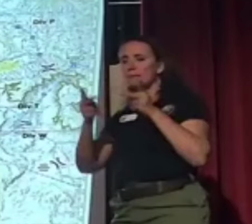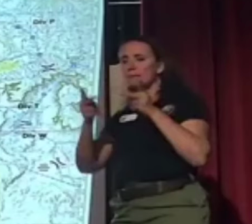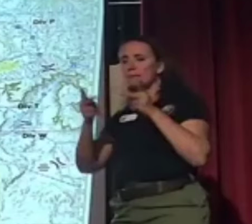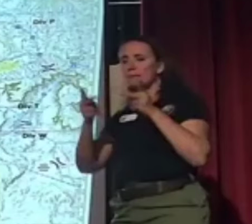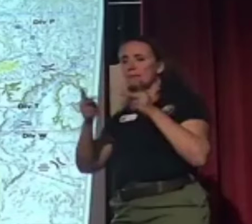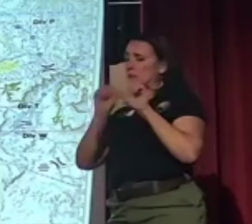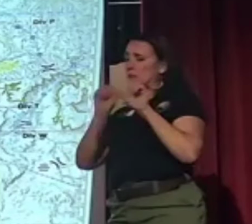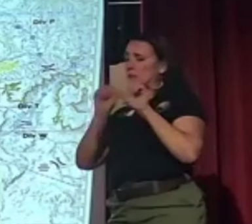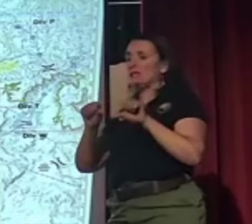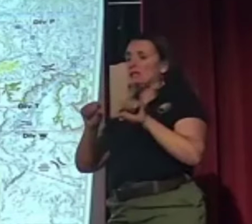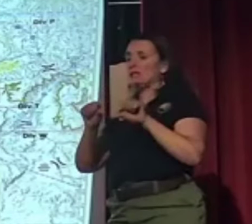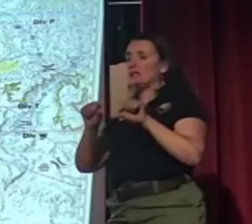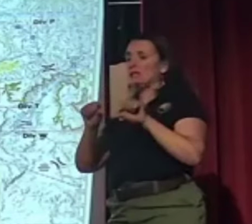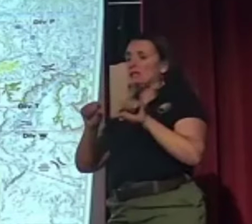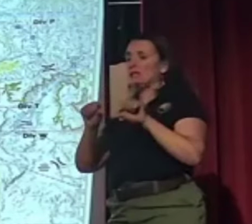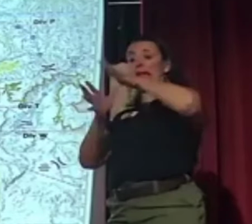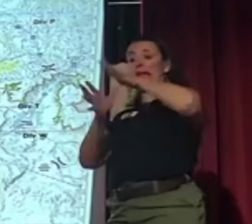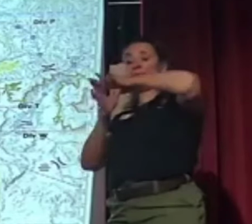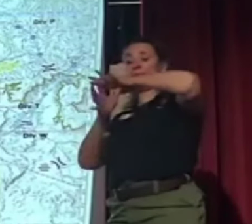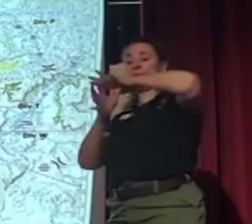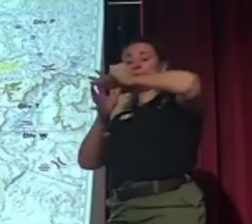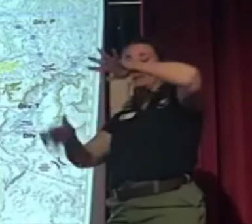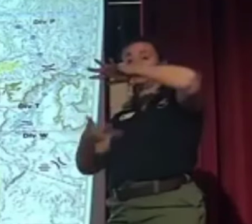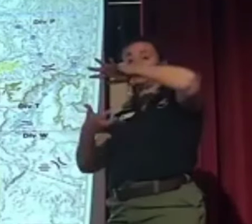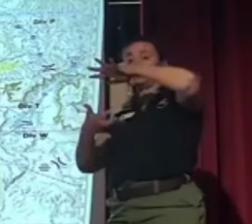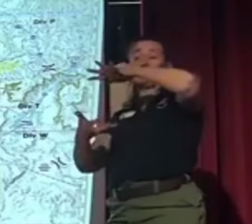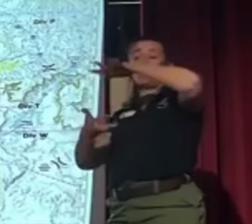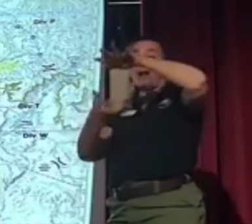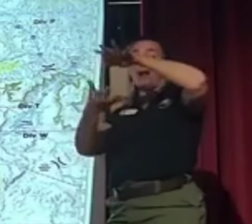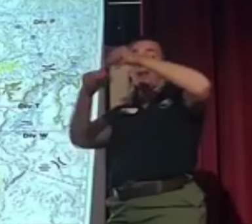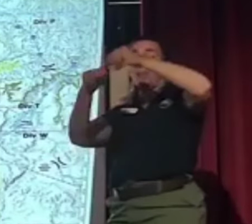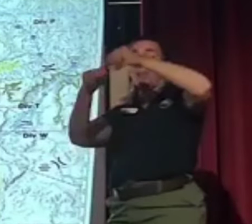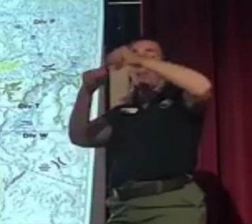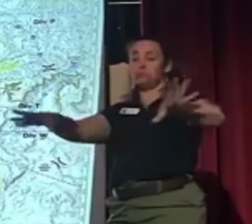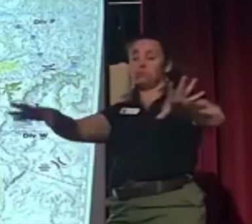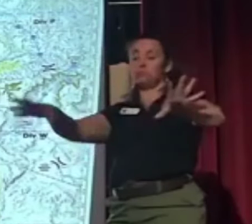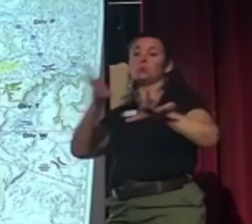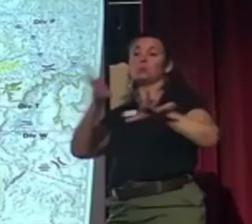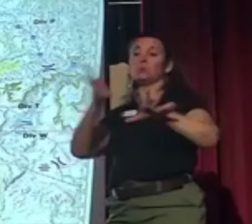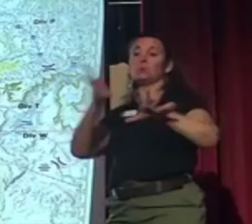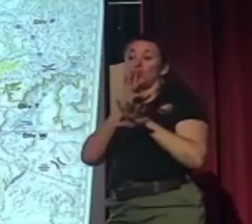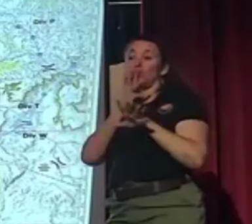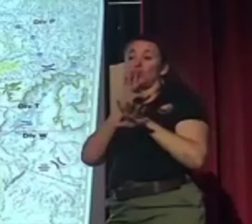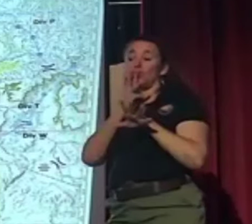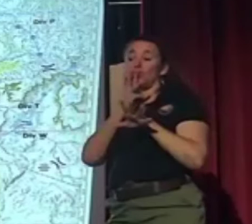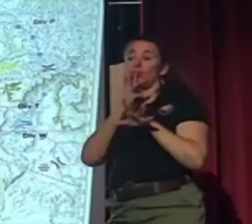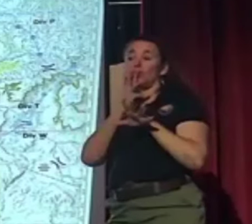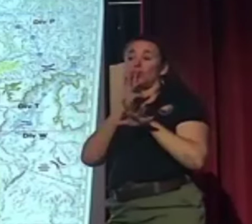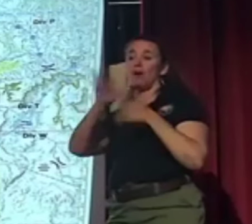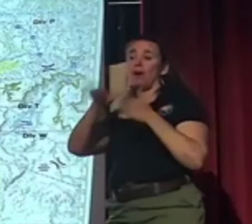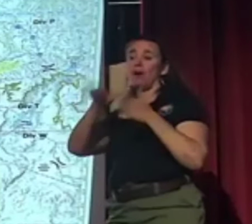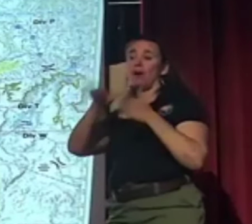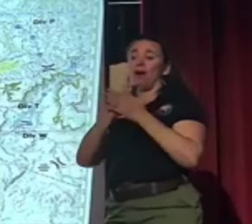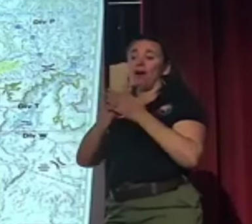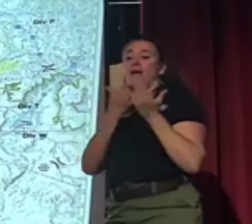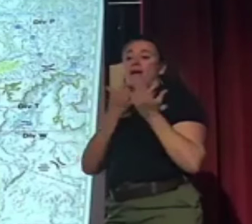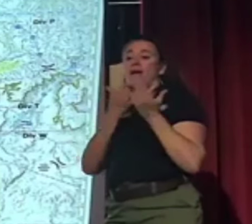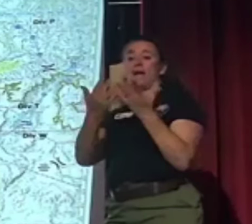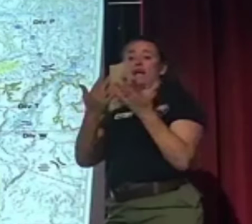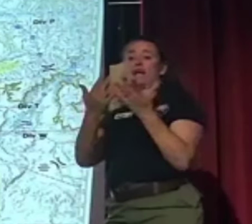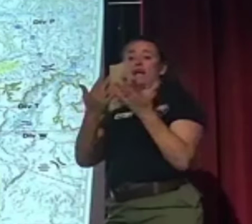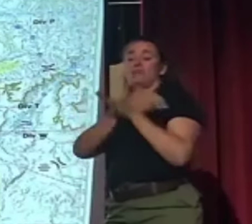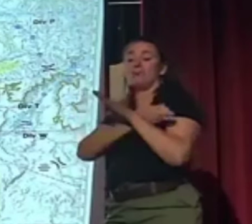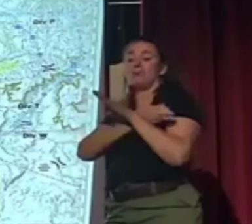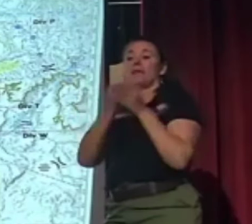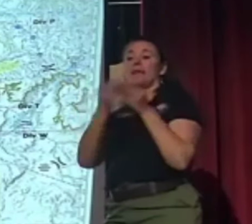scoopers, aircraft that dropped tremendous amounts of water, treated all that fire's edge before they landed. So